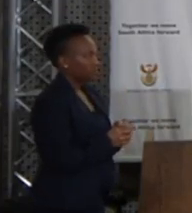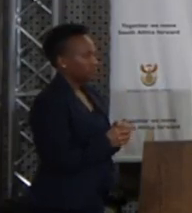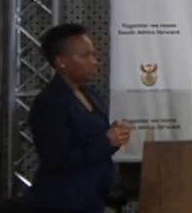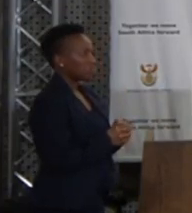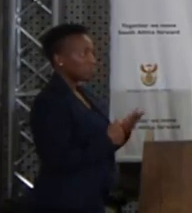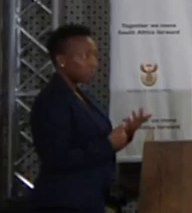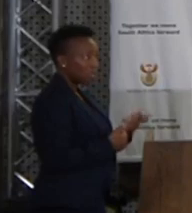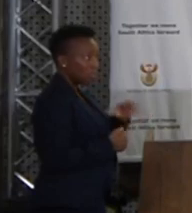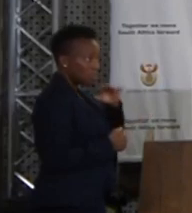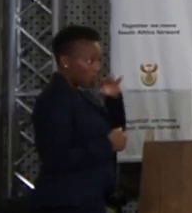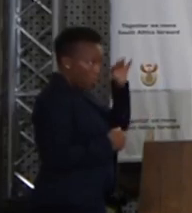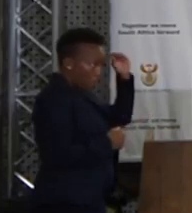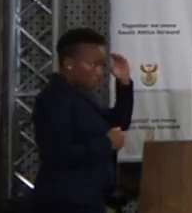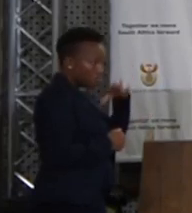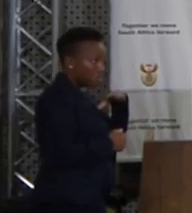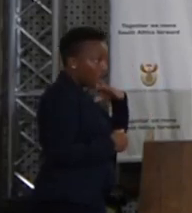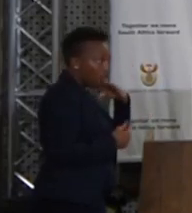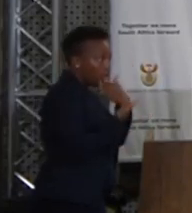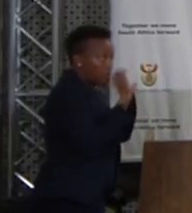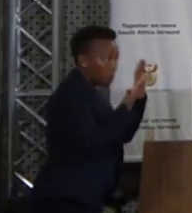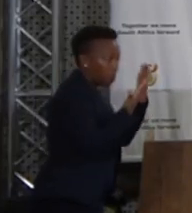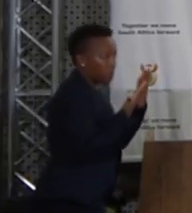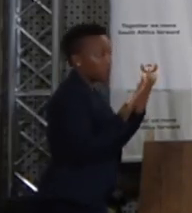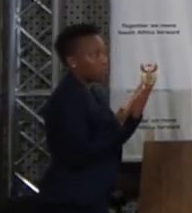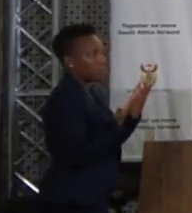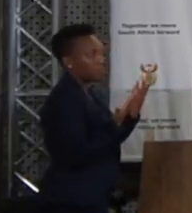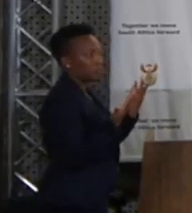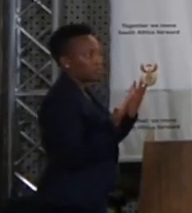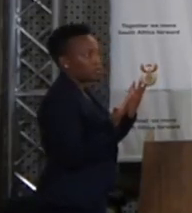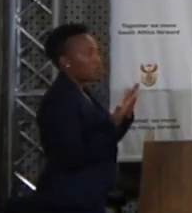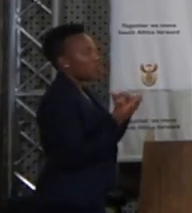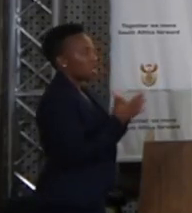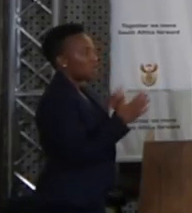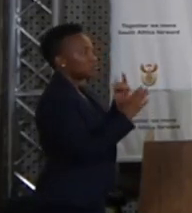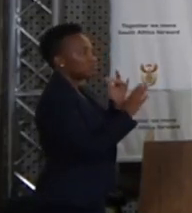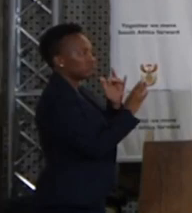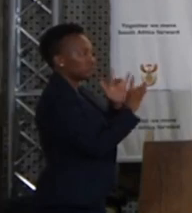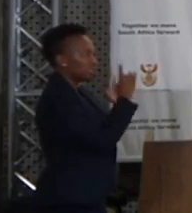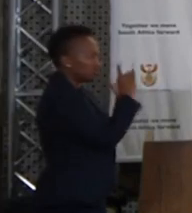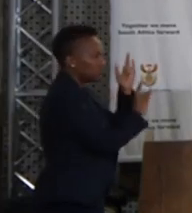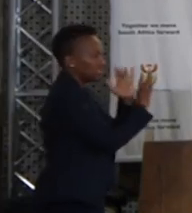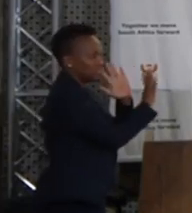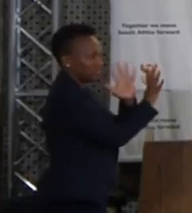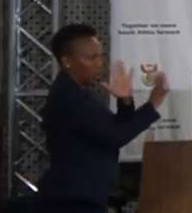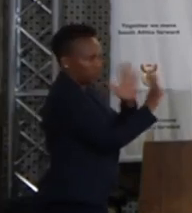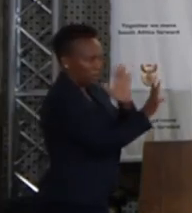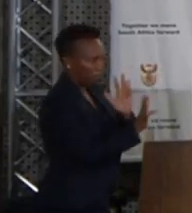incapacity or they are just running on the townships or they're on